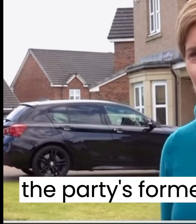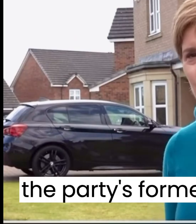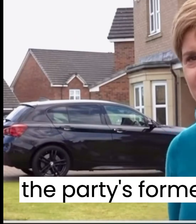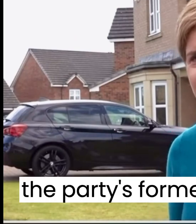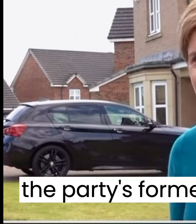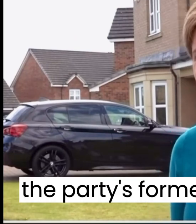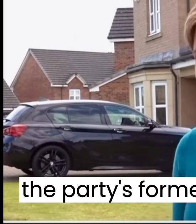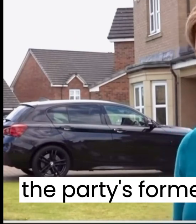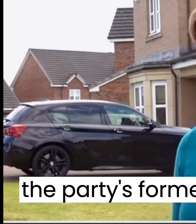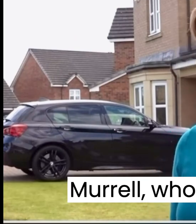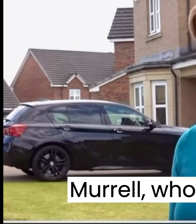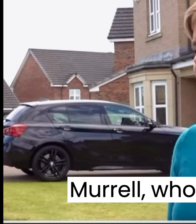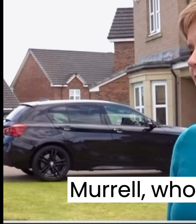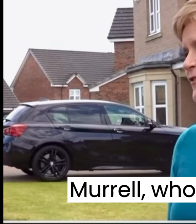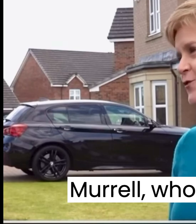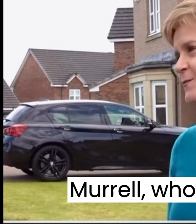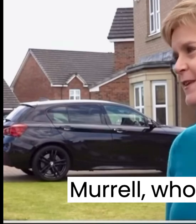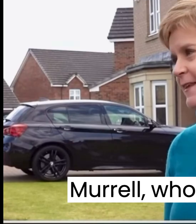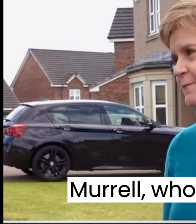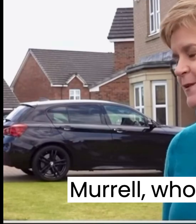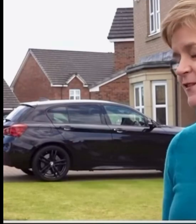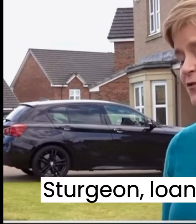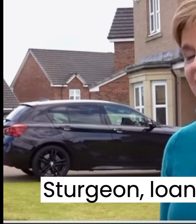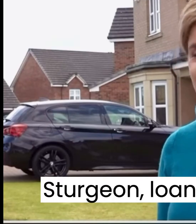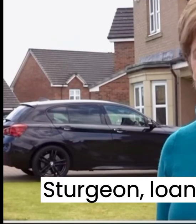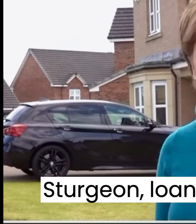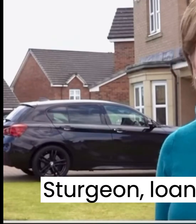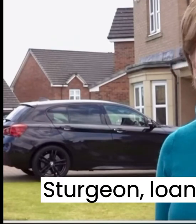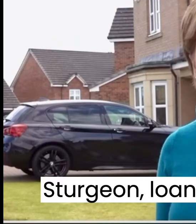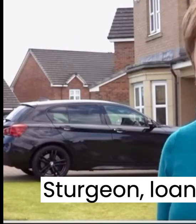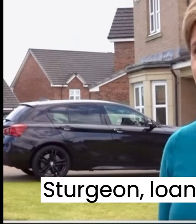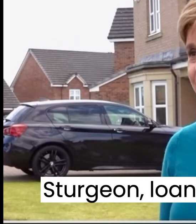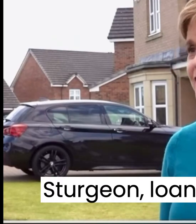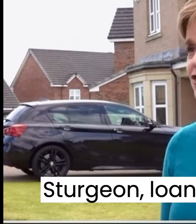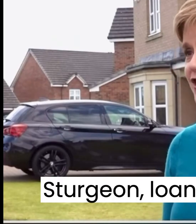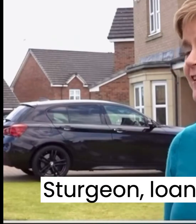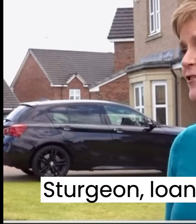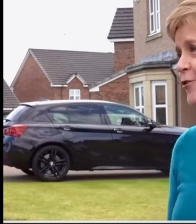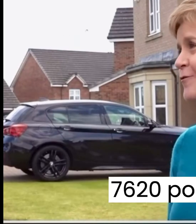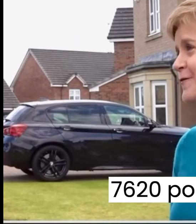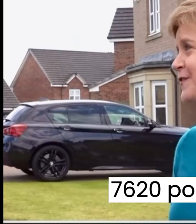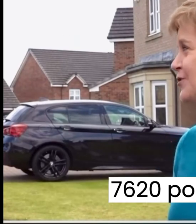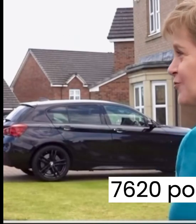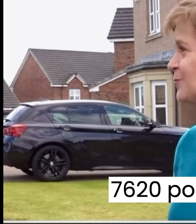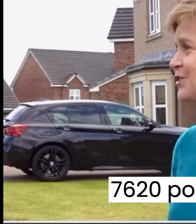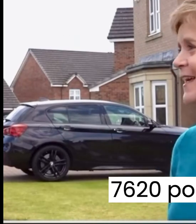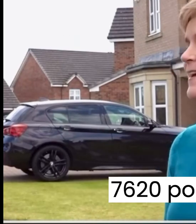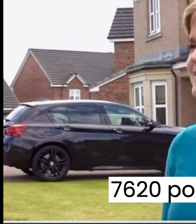former chief executive Peter Murrell, who is married to Ms. Sturgeon, loaned the party